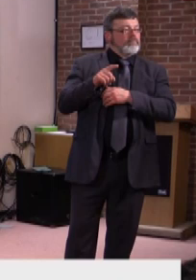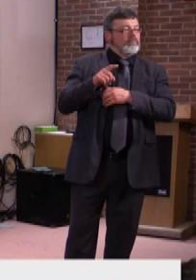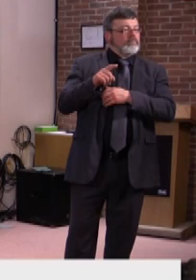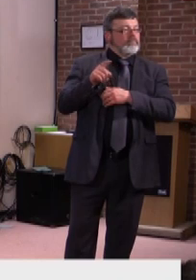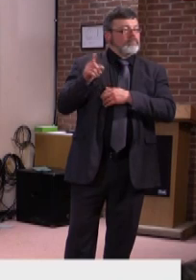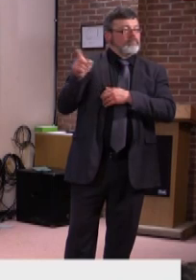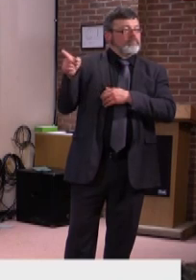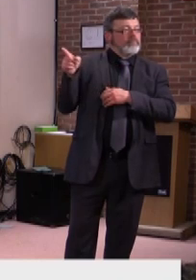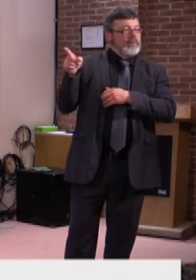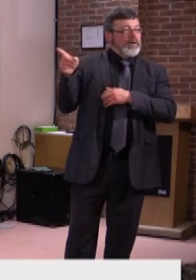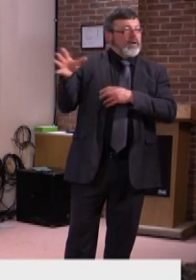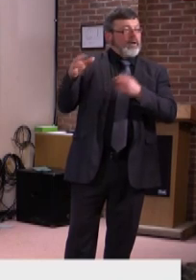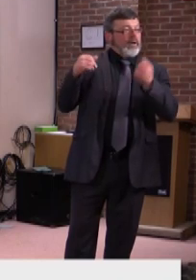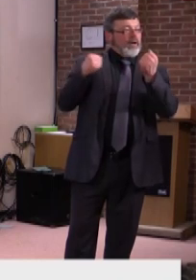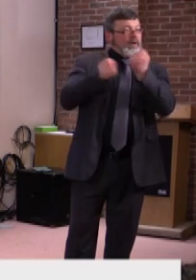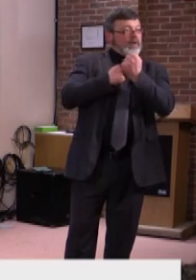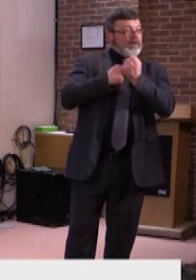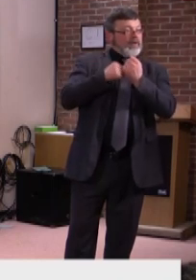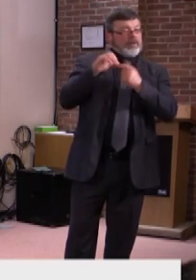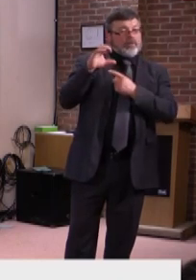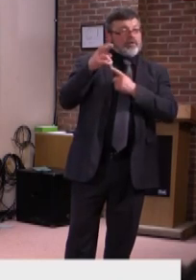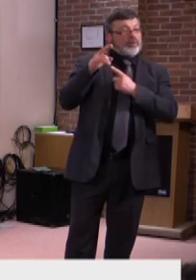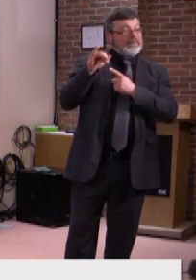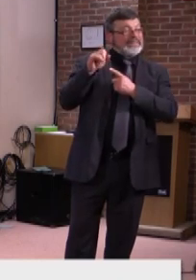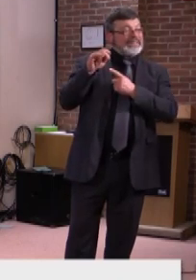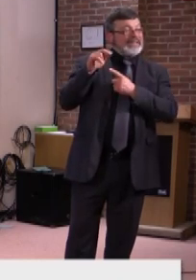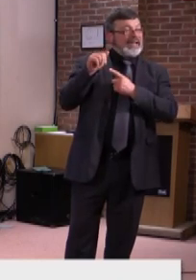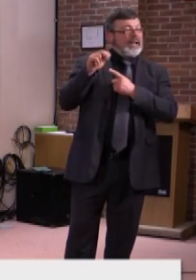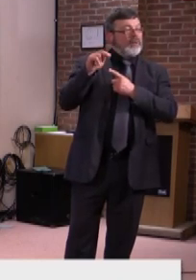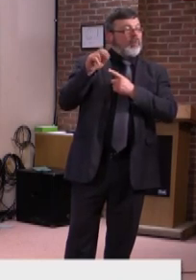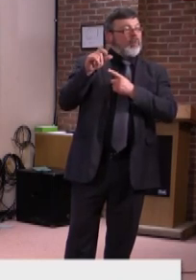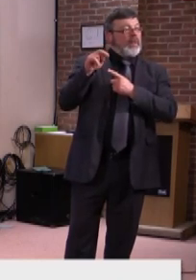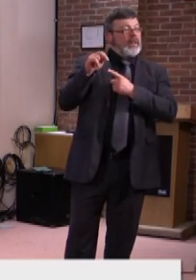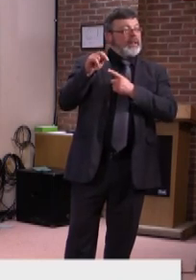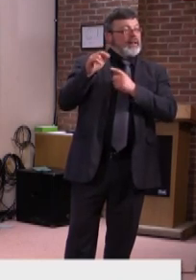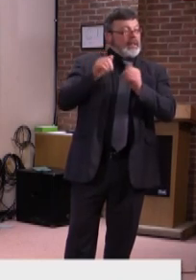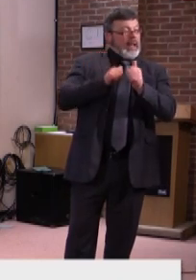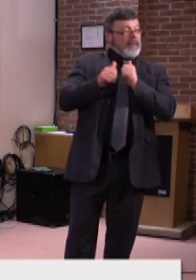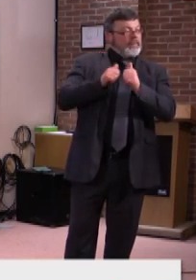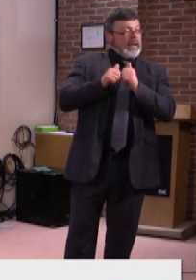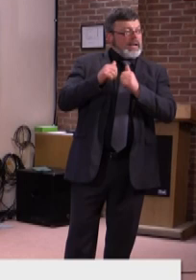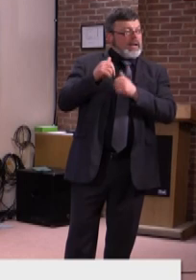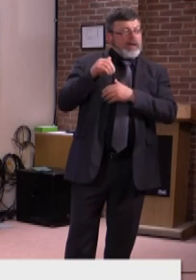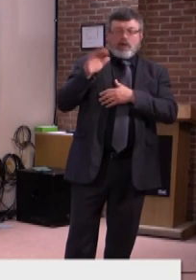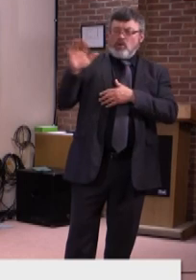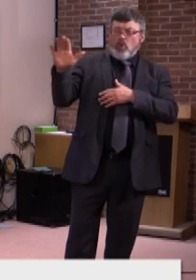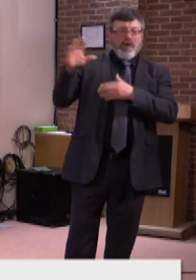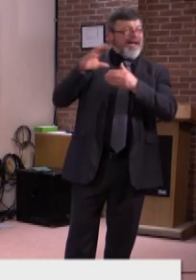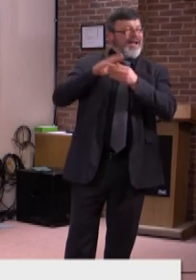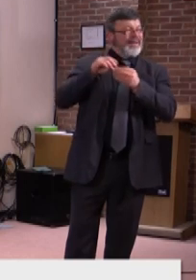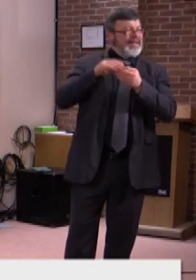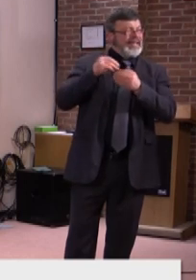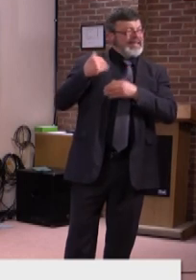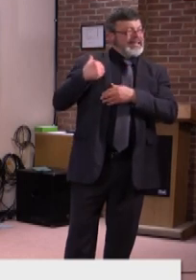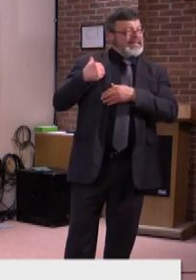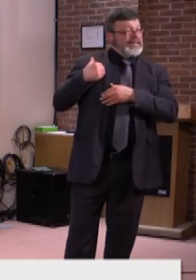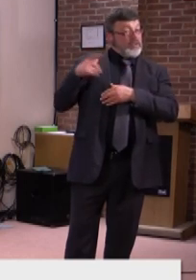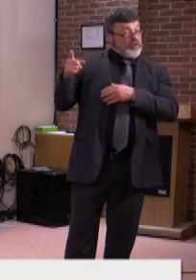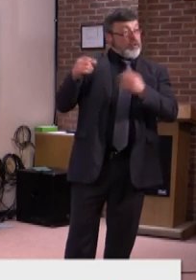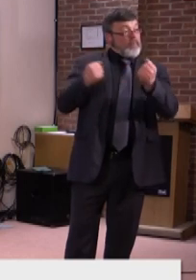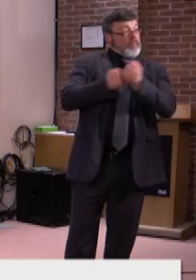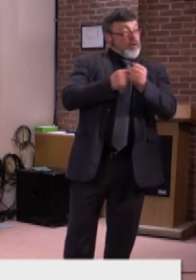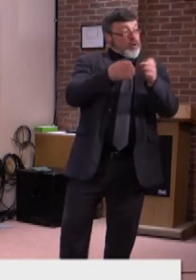christina nolan's senate campaign i wanted to make sure i understood you you are are you saying you you support her uh in a in a